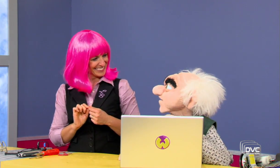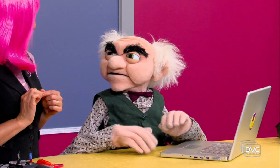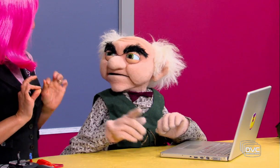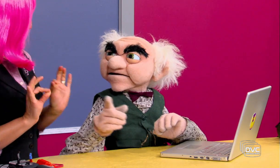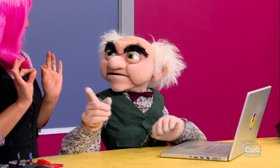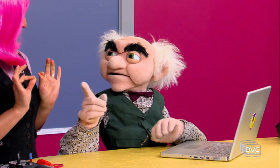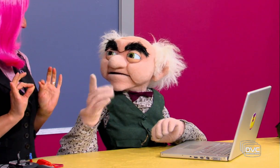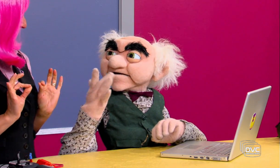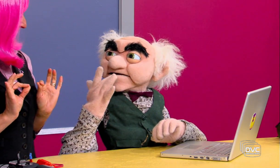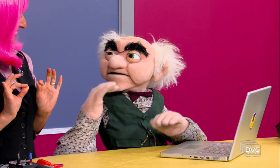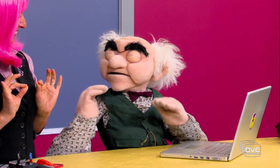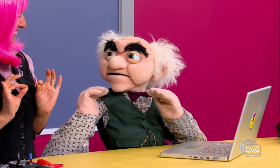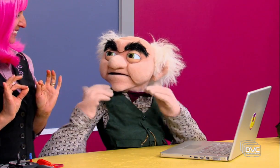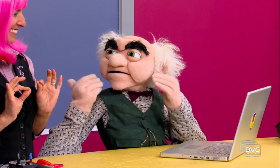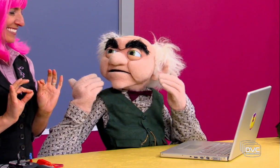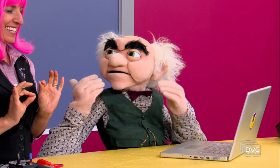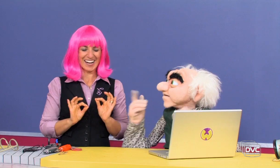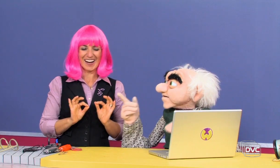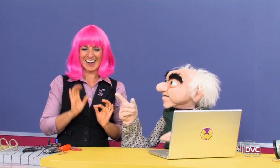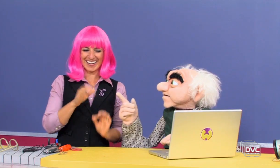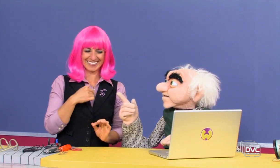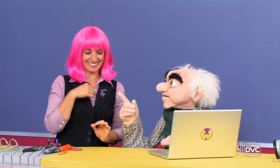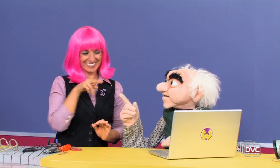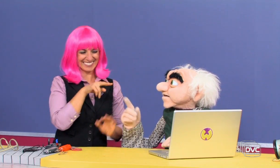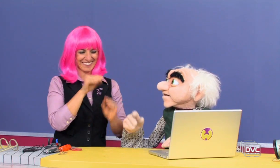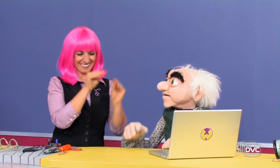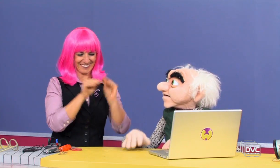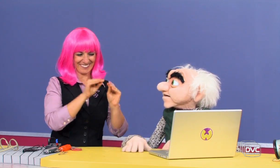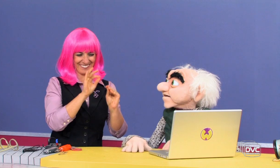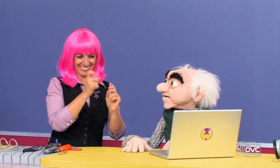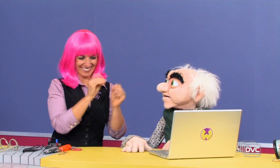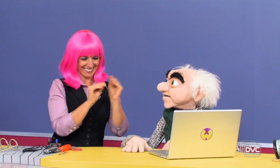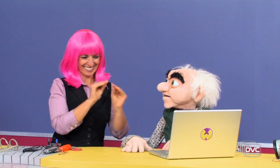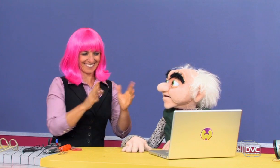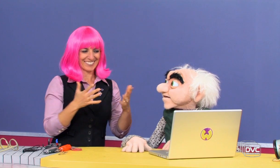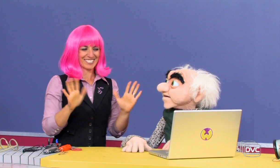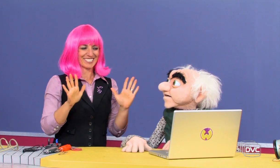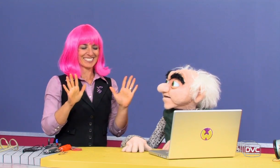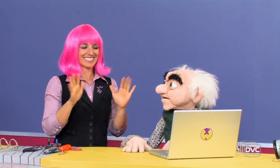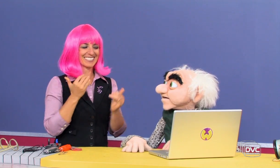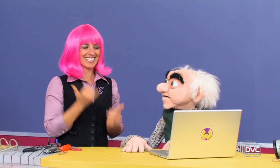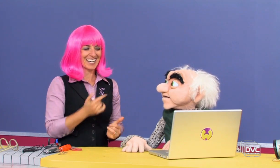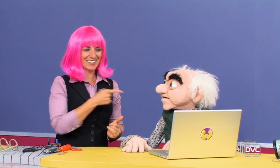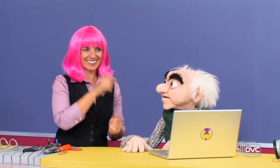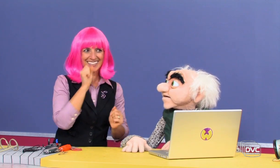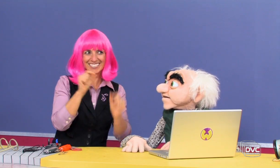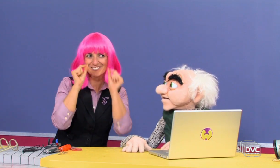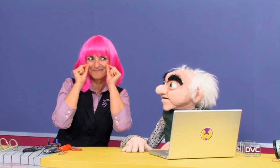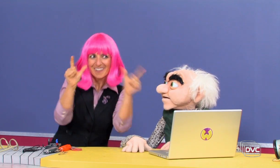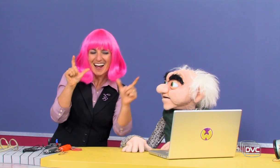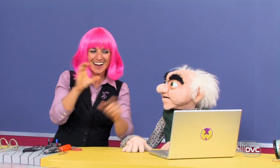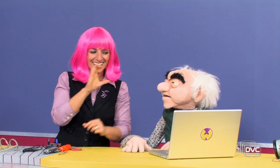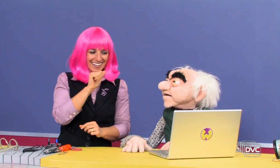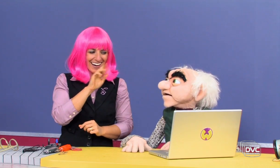Huh? What are you smiling about? Because I fixed it! And you can surprise